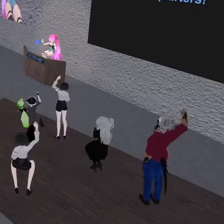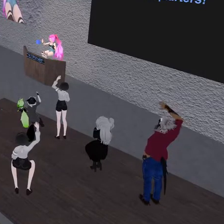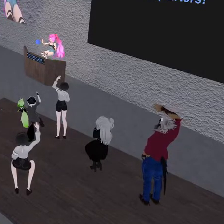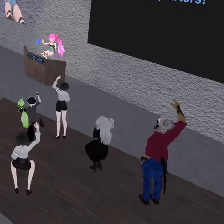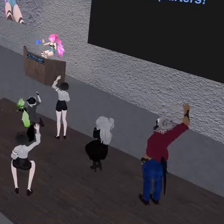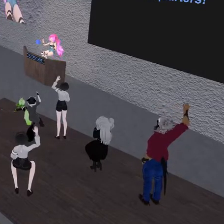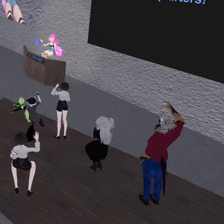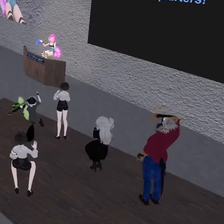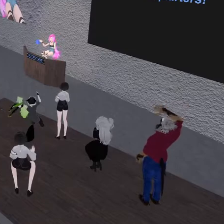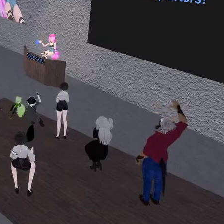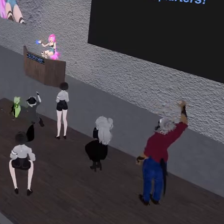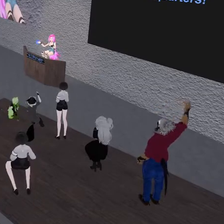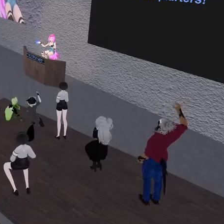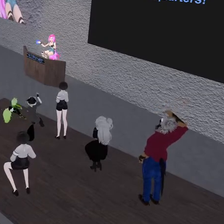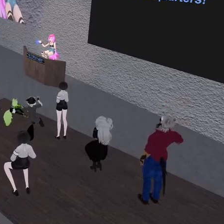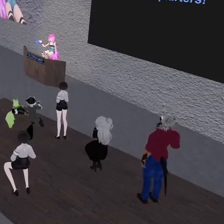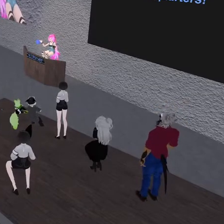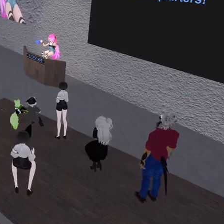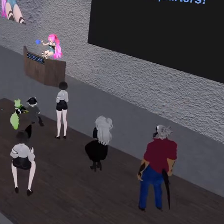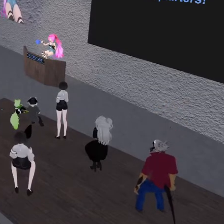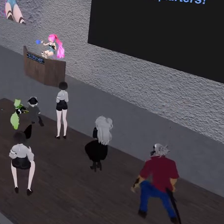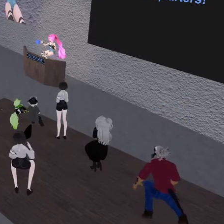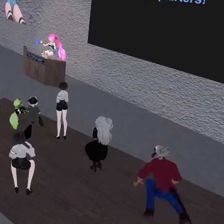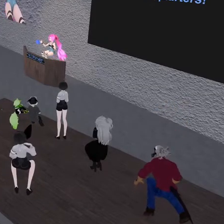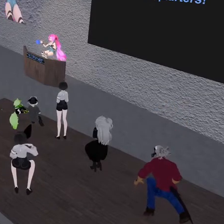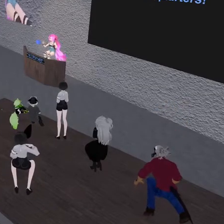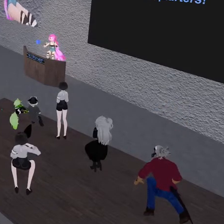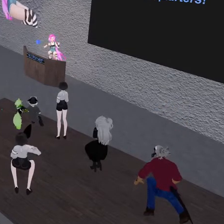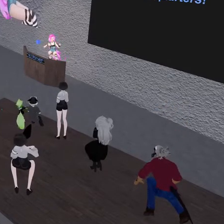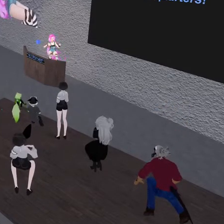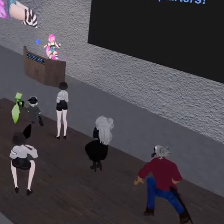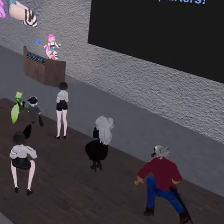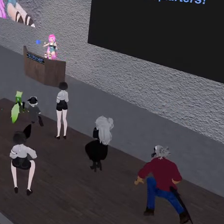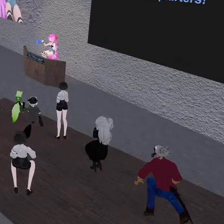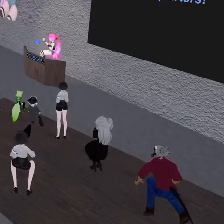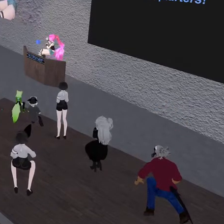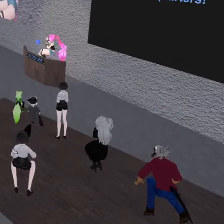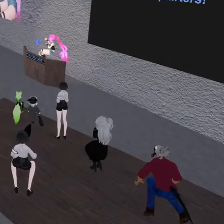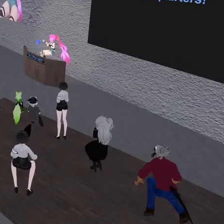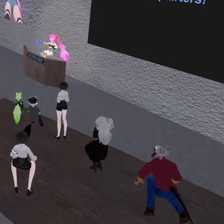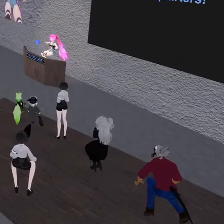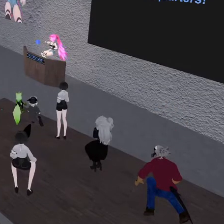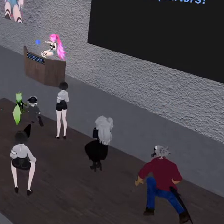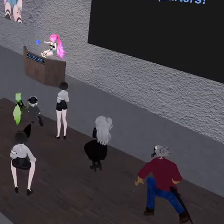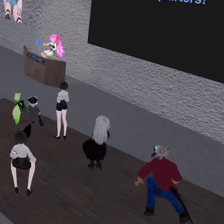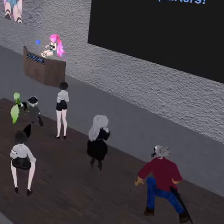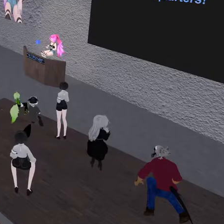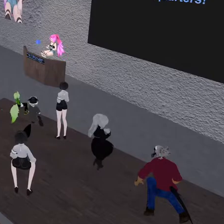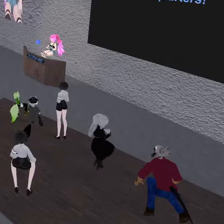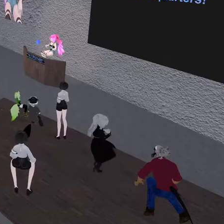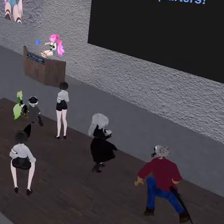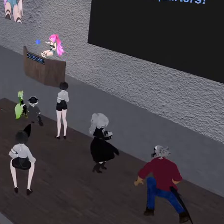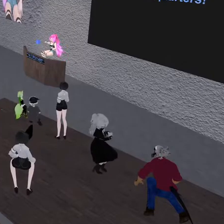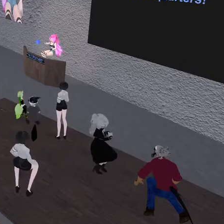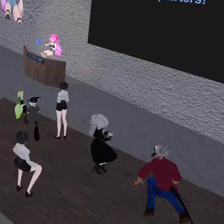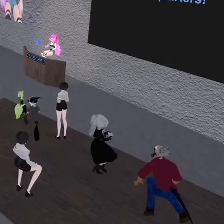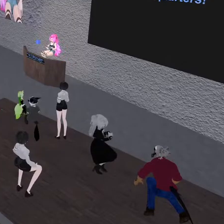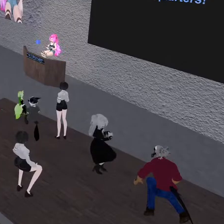1, 2, 3, 4, 5, 6, 7, 8, 9. Okay, 9 new people. So, and 10 new people. So go to your left or to your right and sign welcome. This is how you